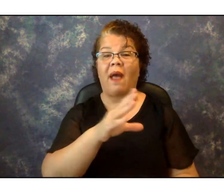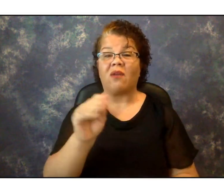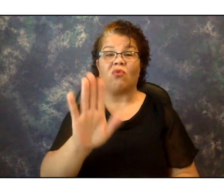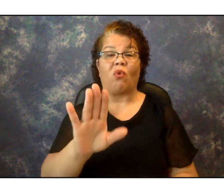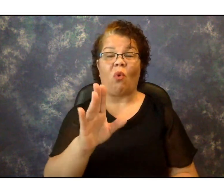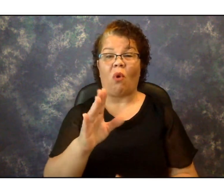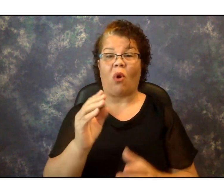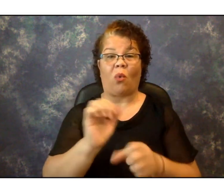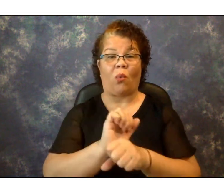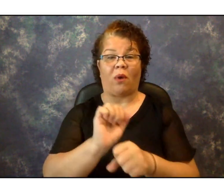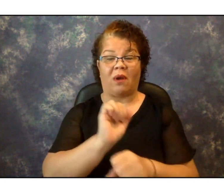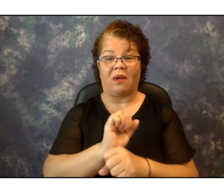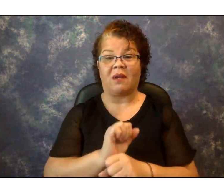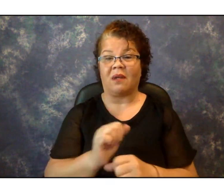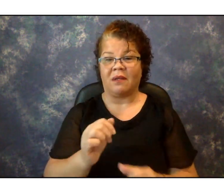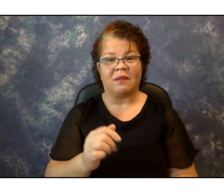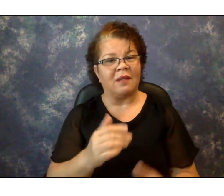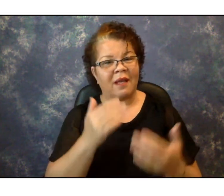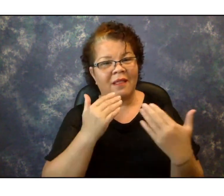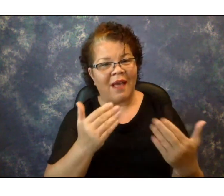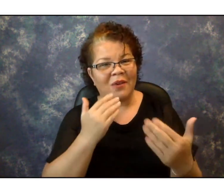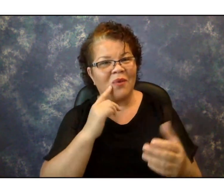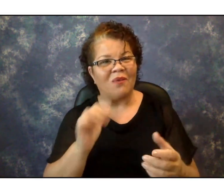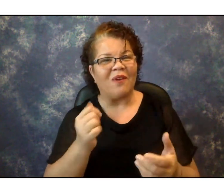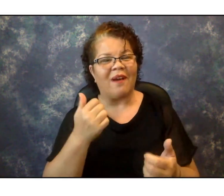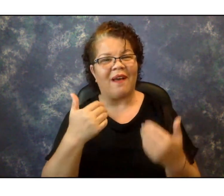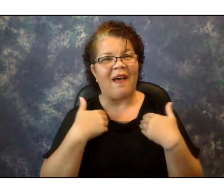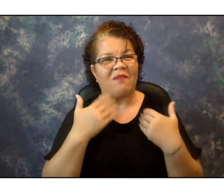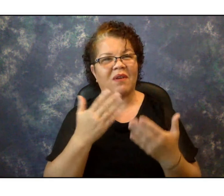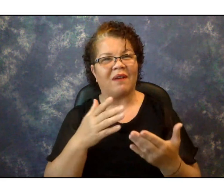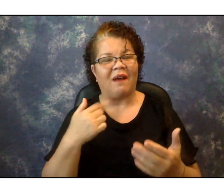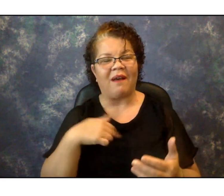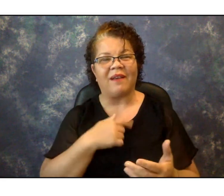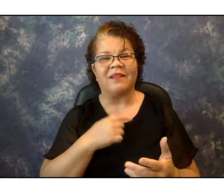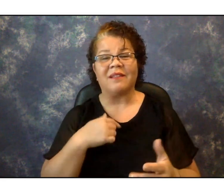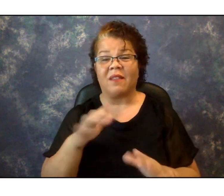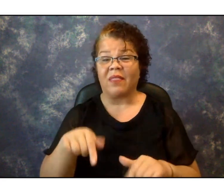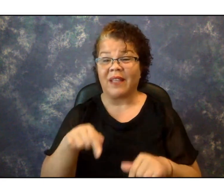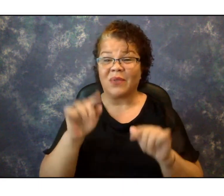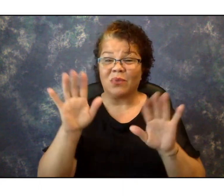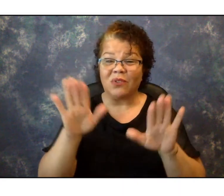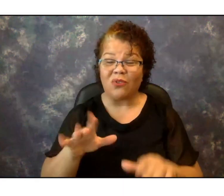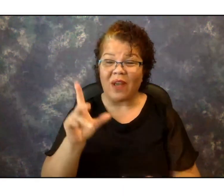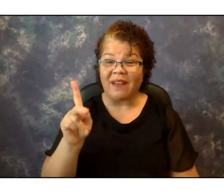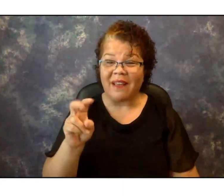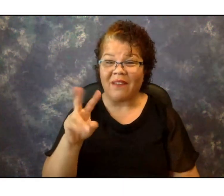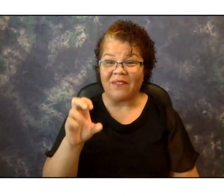having us. Thanks, Thank you everyone. for the conversation. This was Okay. great, Kevin. Thank you. Yes.